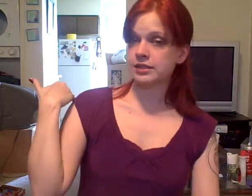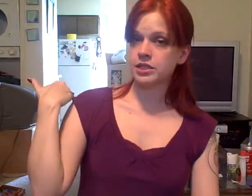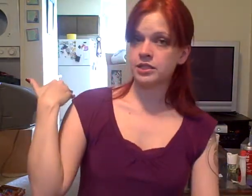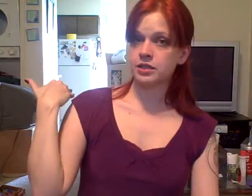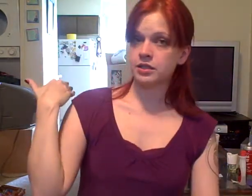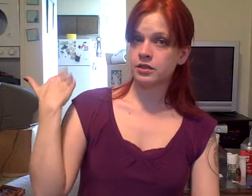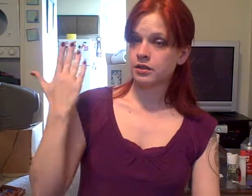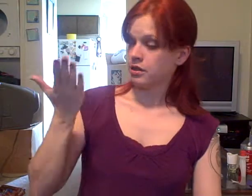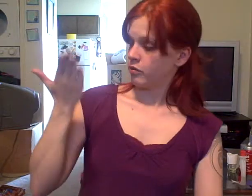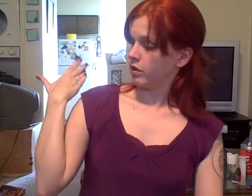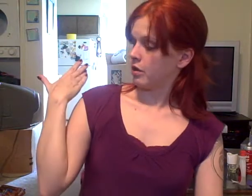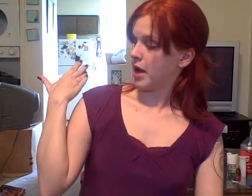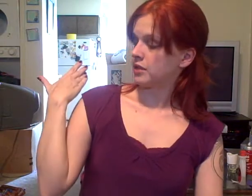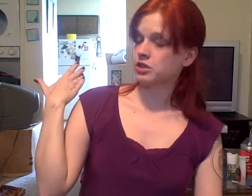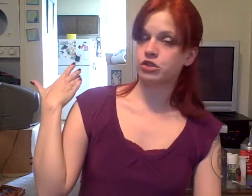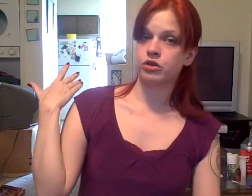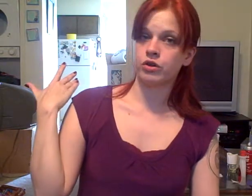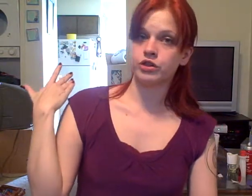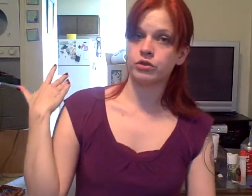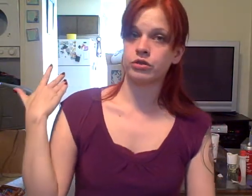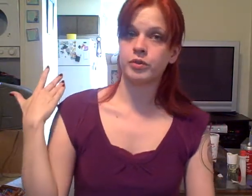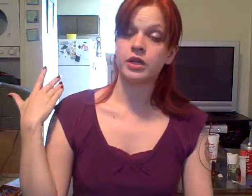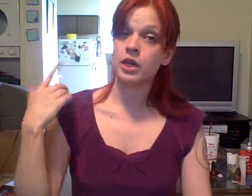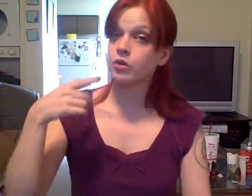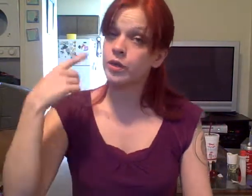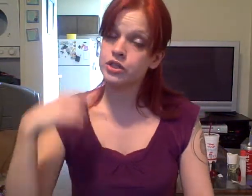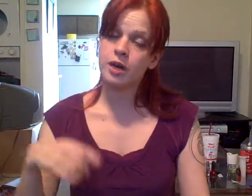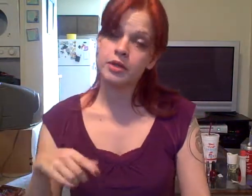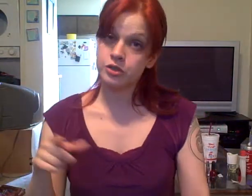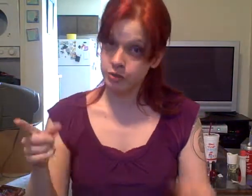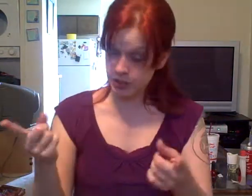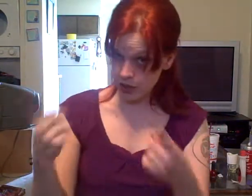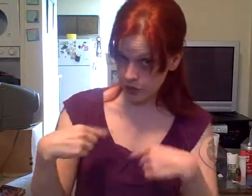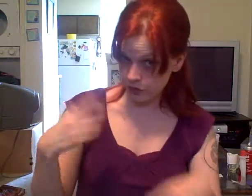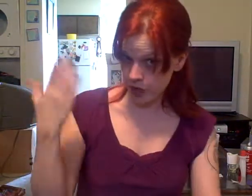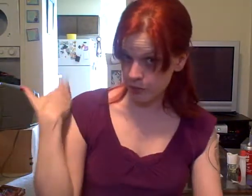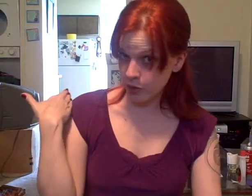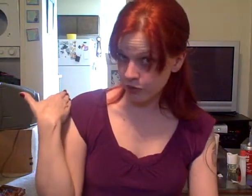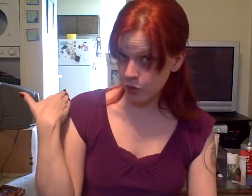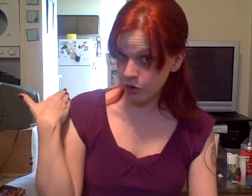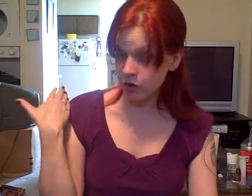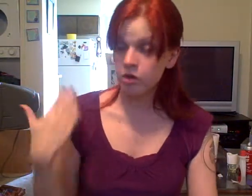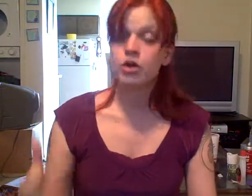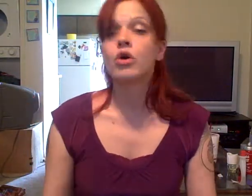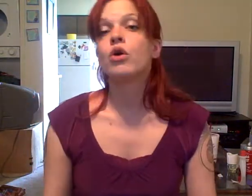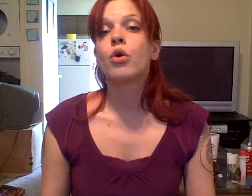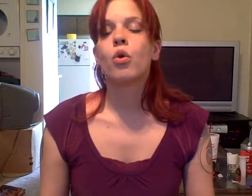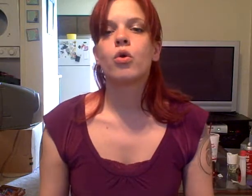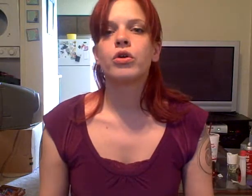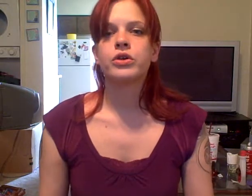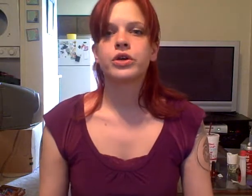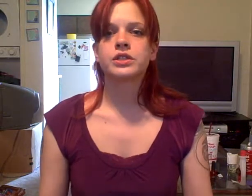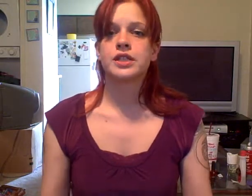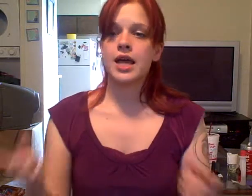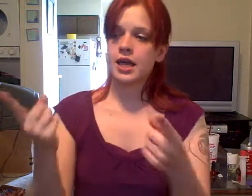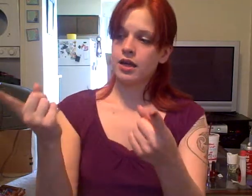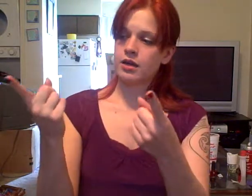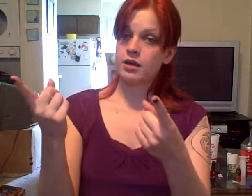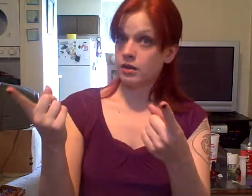past. In the past is you throw it over your shoulder a little bit, and you would raise your eyebrows. So you would say like, you've come here before, or you could say,